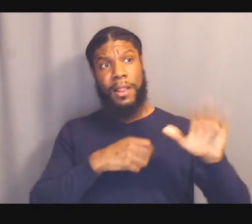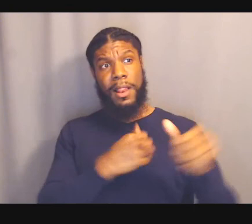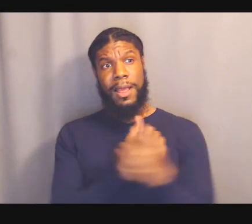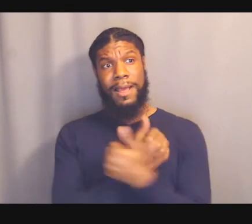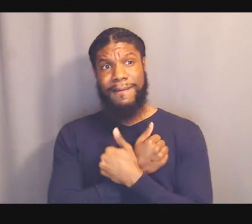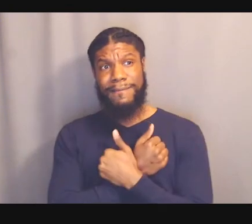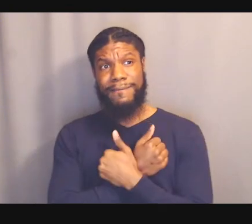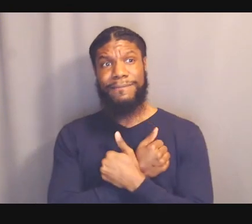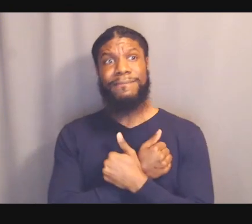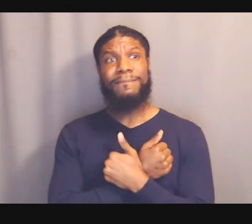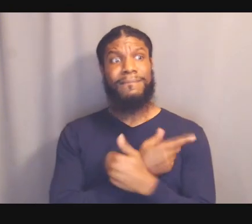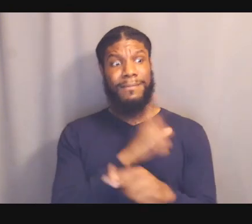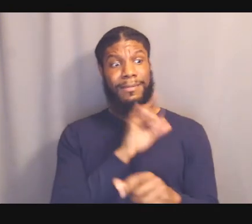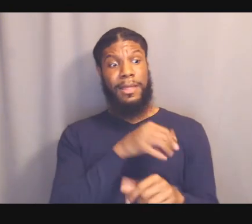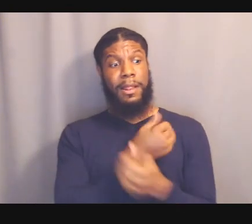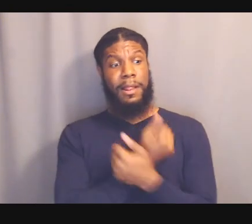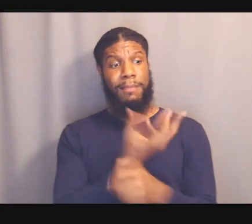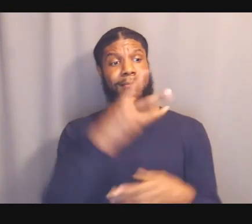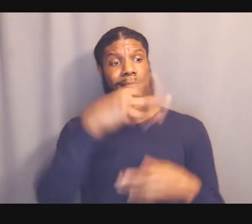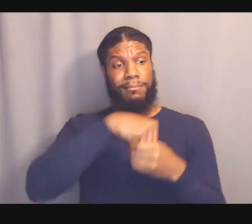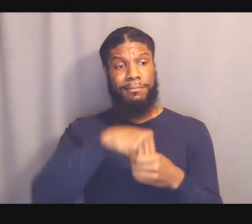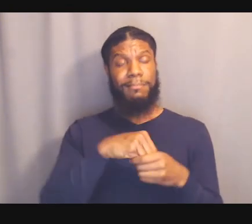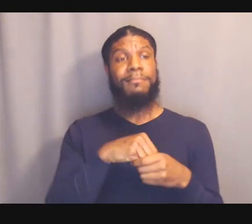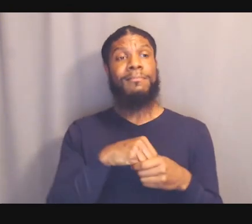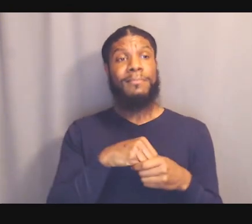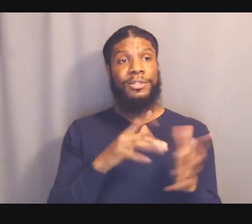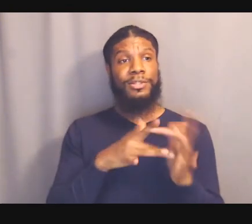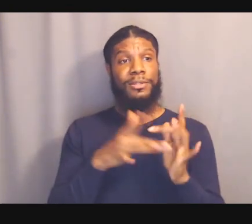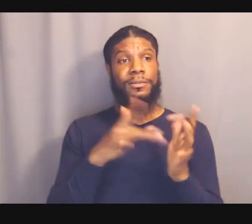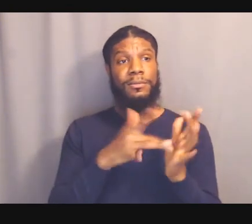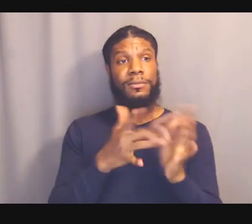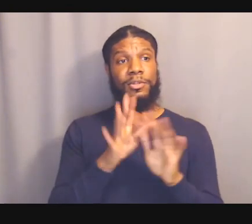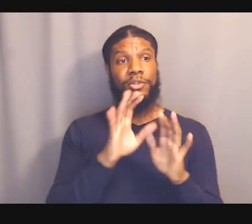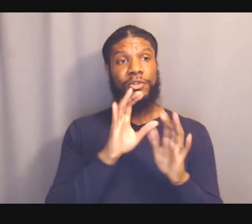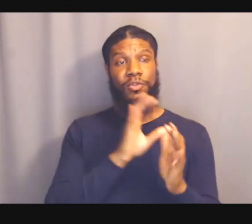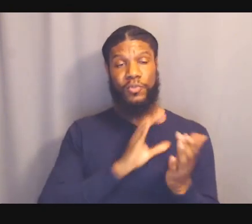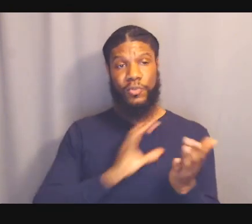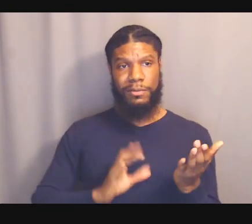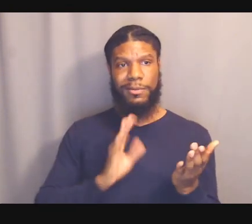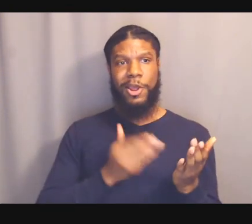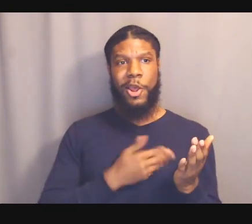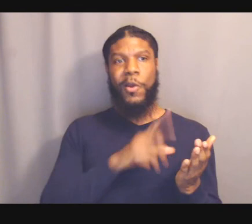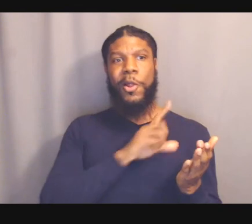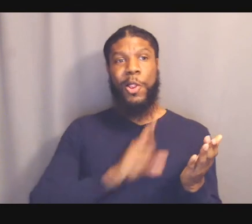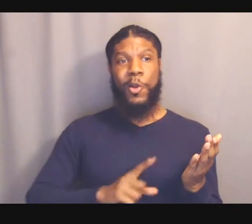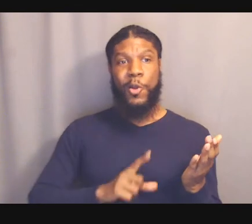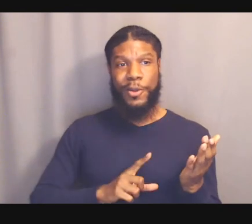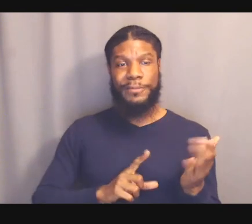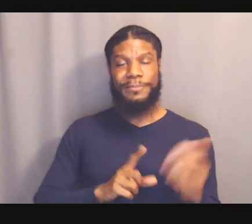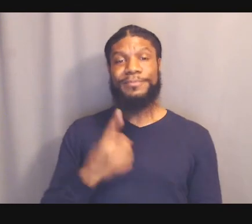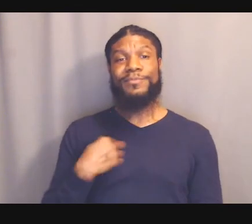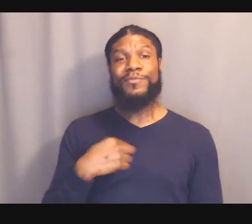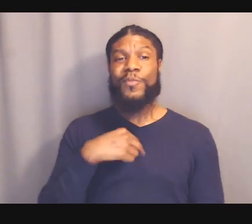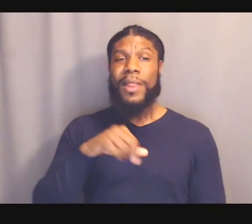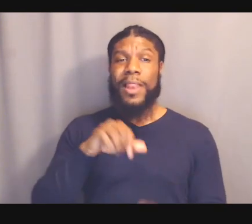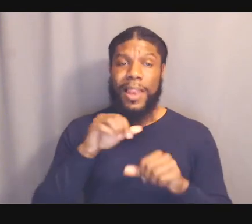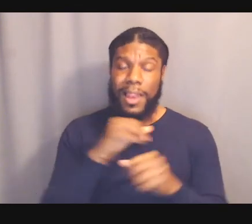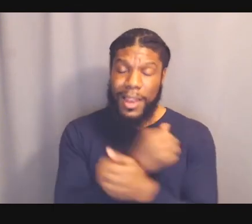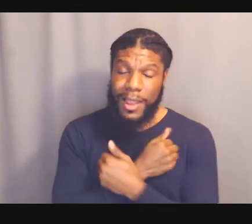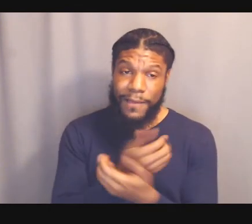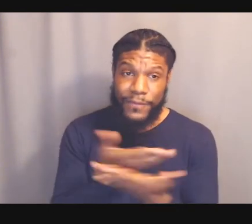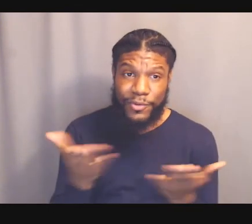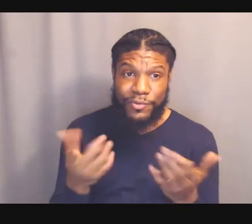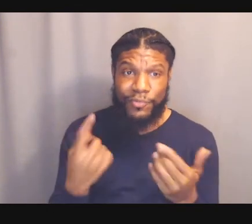in Christ Jesus, our Lord. Listen, we love you. We're excited. We'll see you tonight at